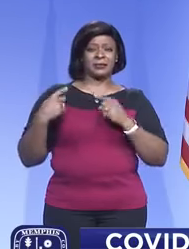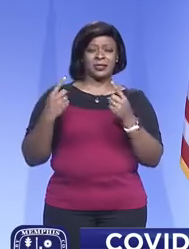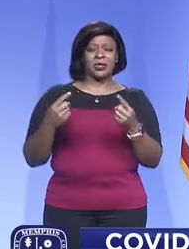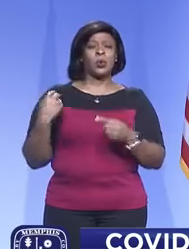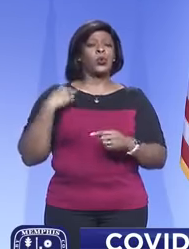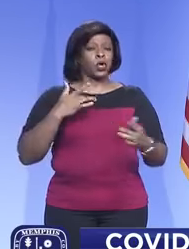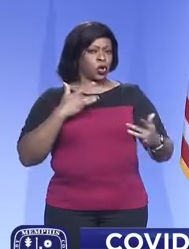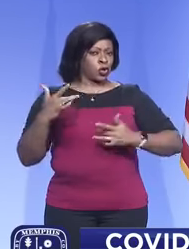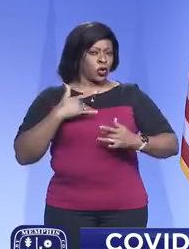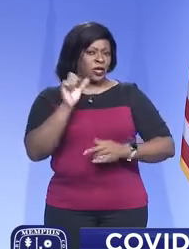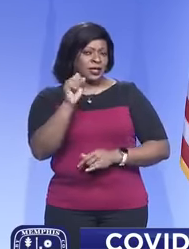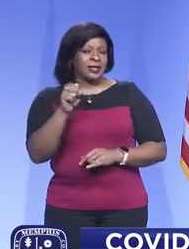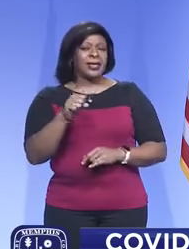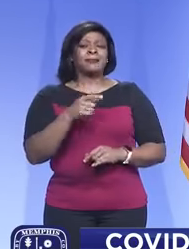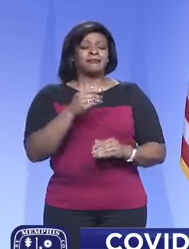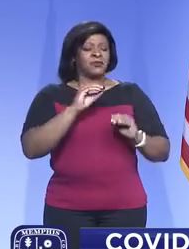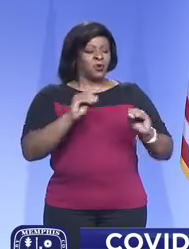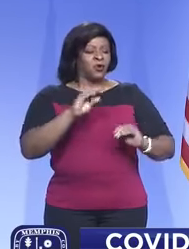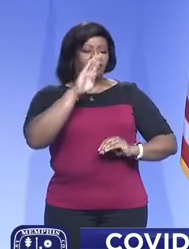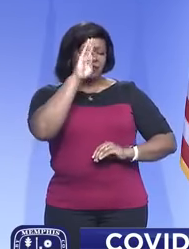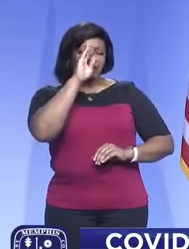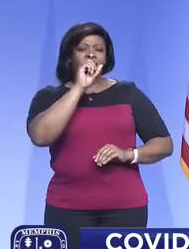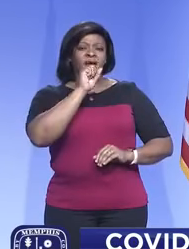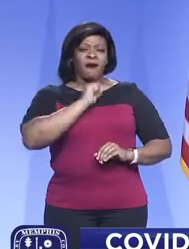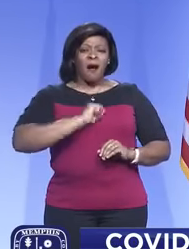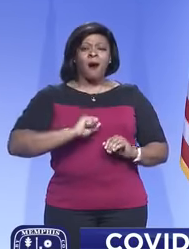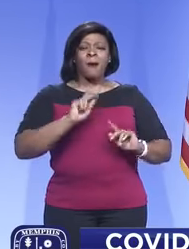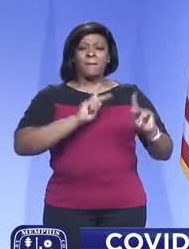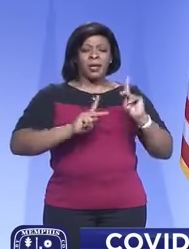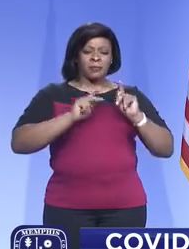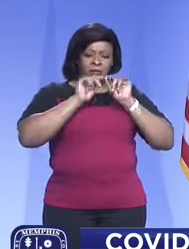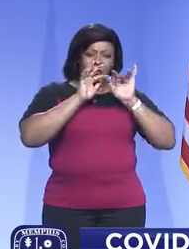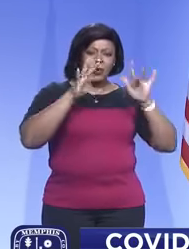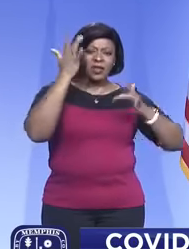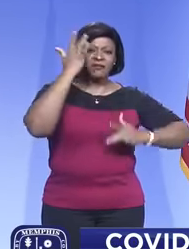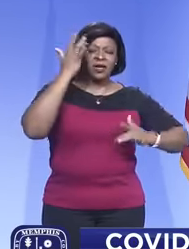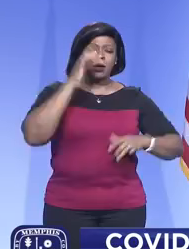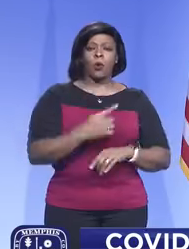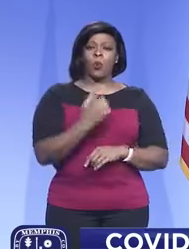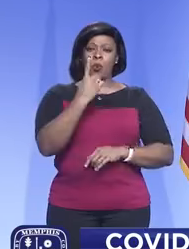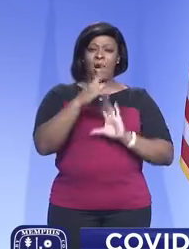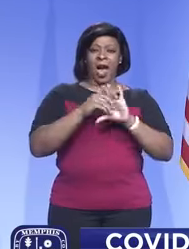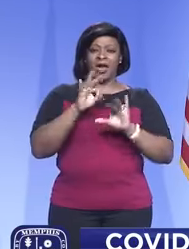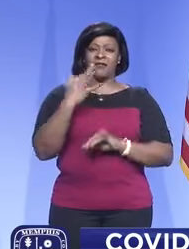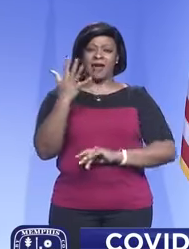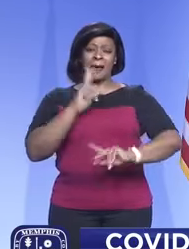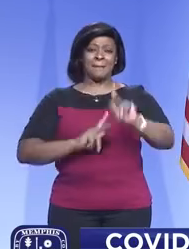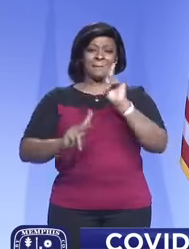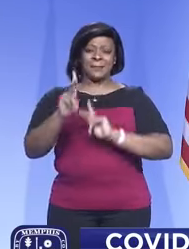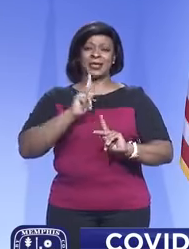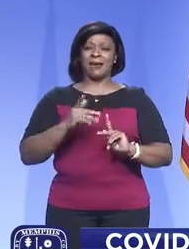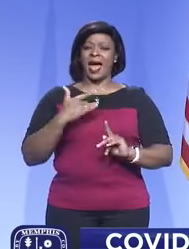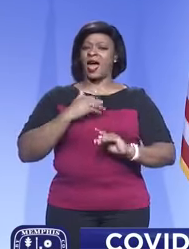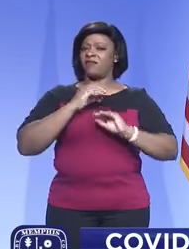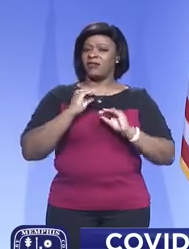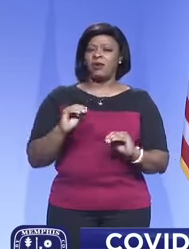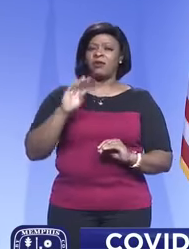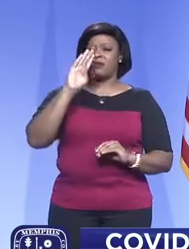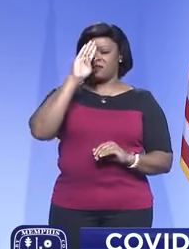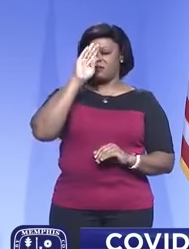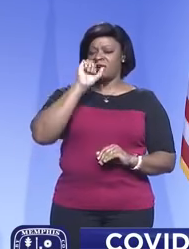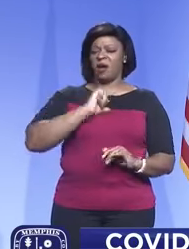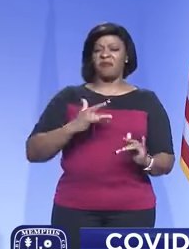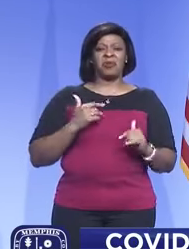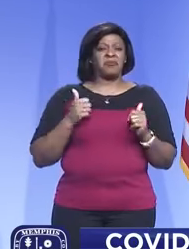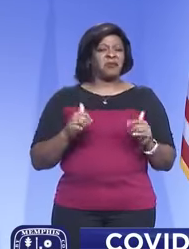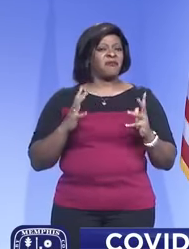very concerned about asymptomatic spreaders, about 1 in 5 individuals is asymptomatic. Those are